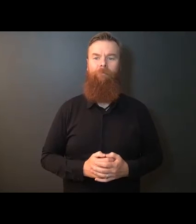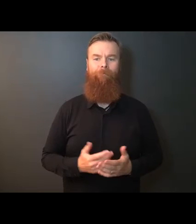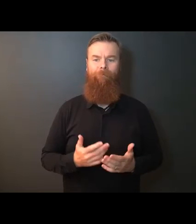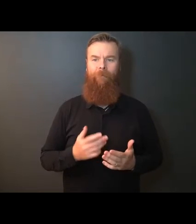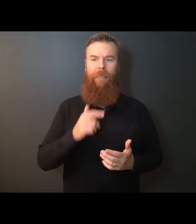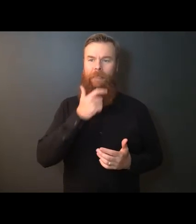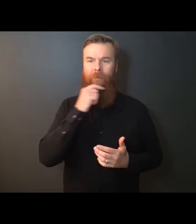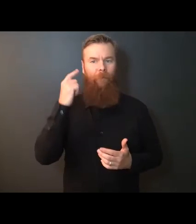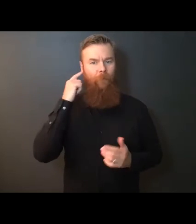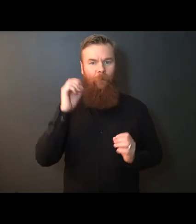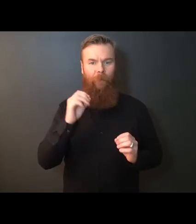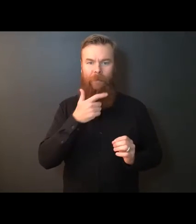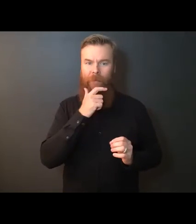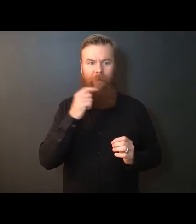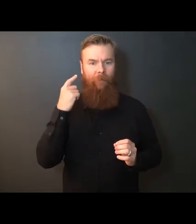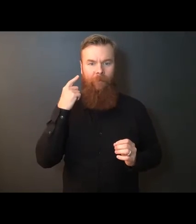working for